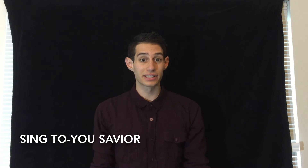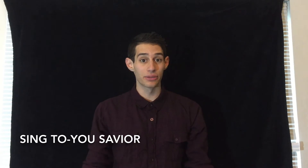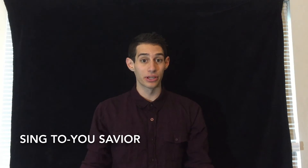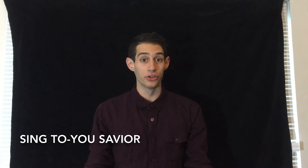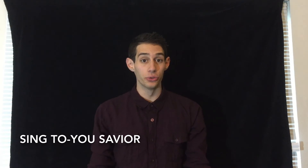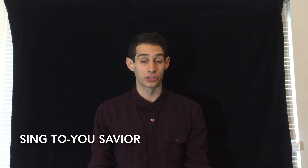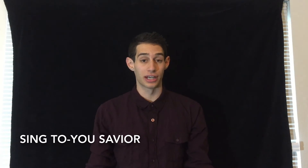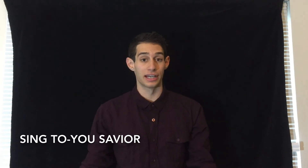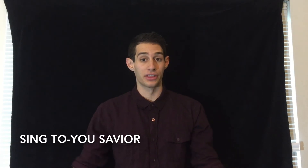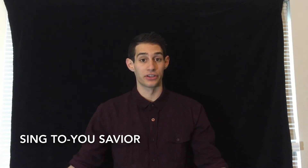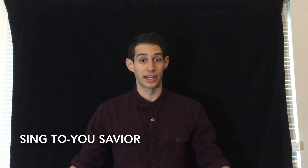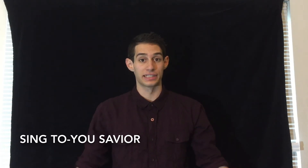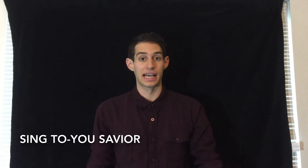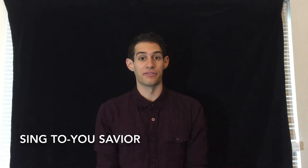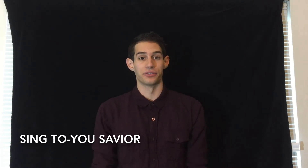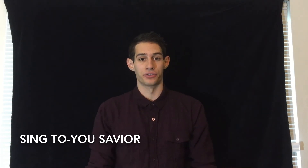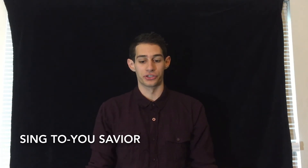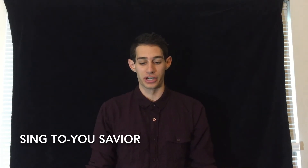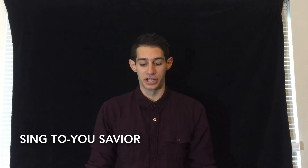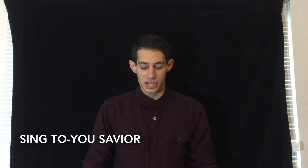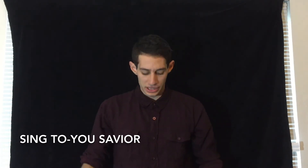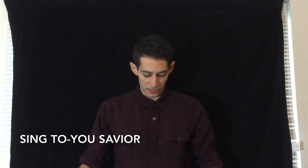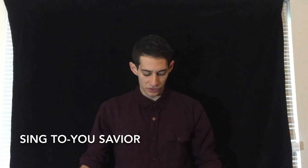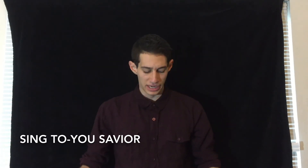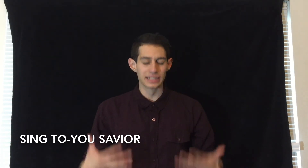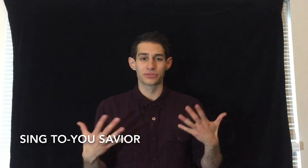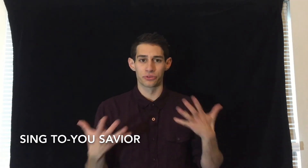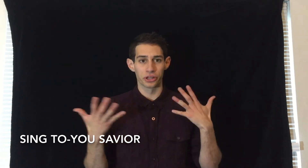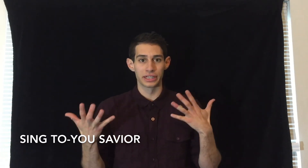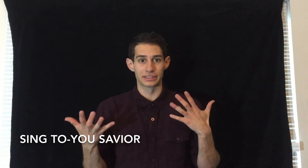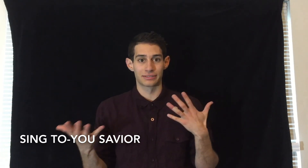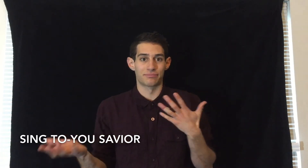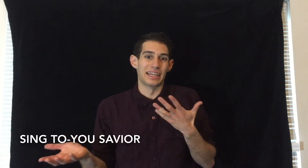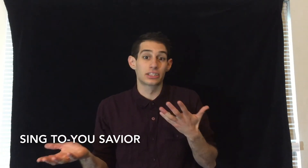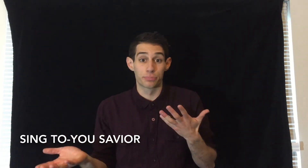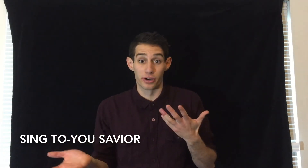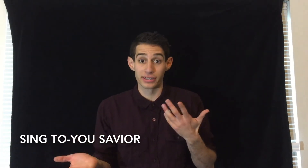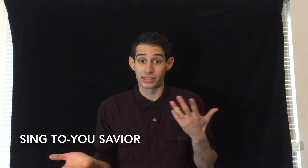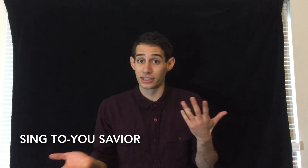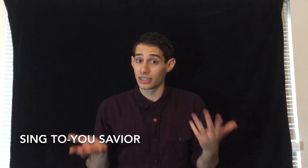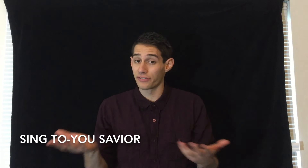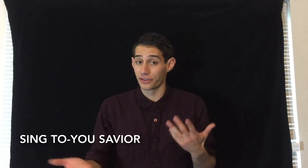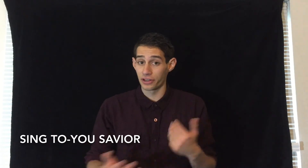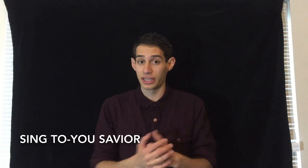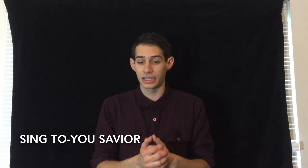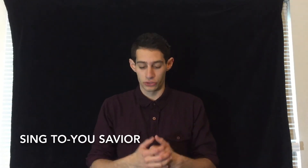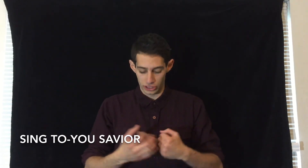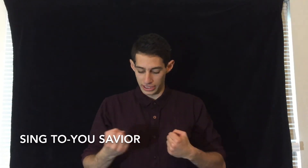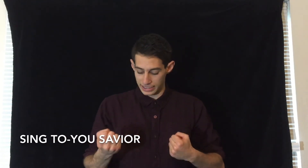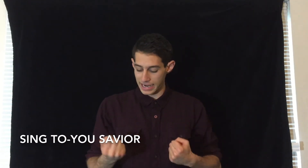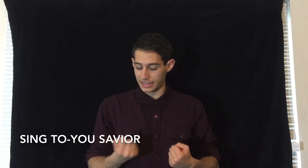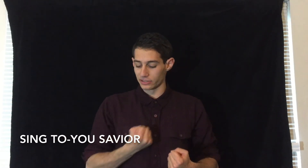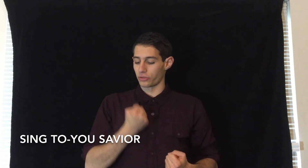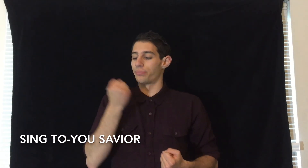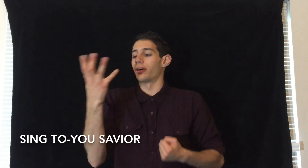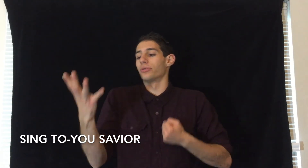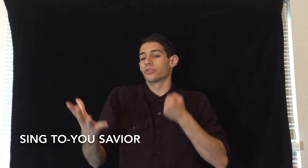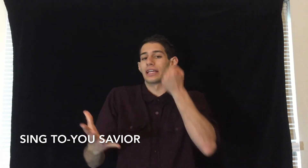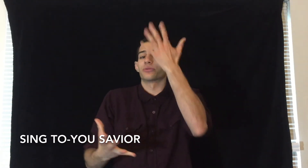to be a new sign that you guys haven't learned yet. Think of it, it's really expressing, I feel like. You're going to take these little bubbles that's